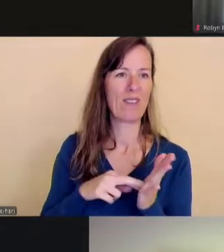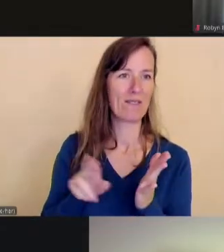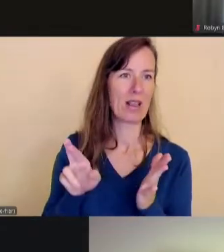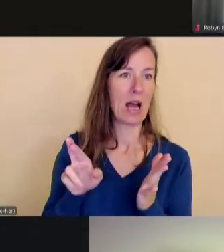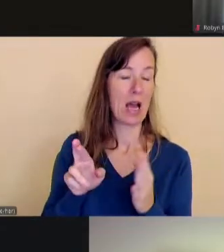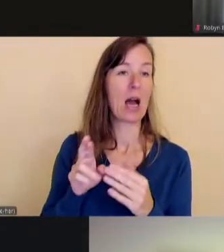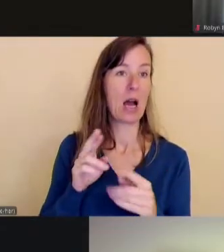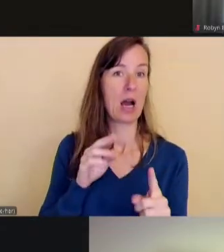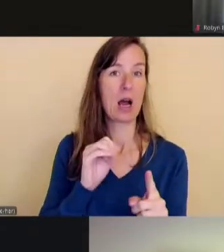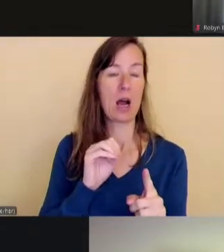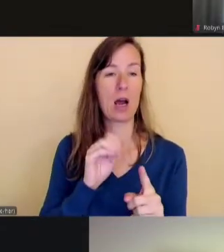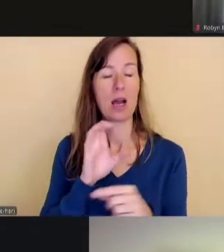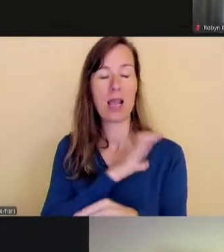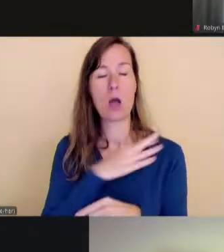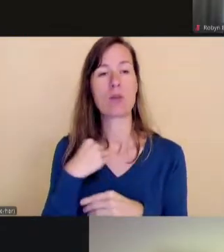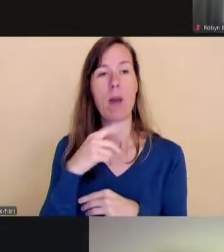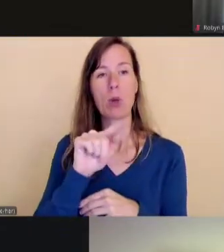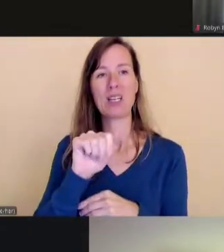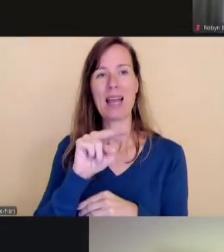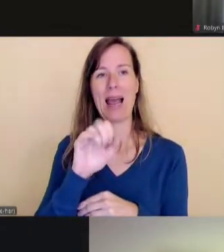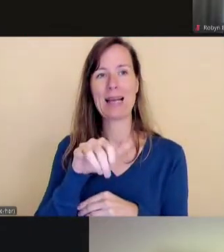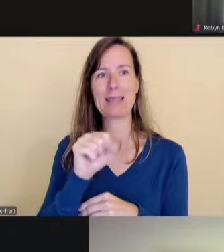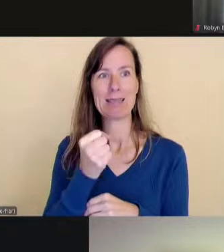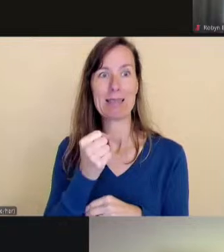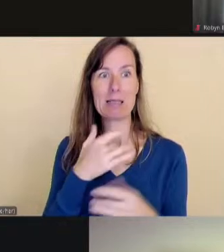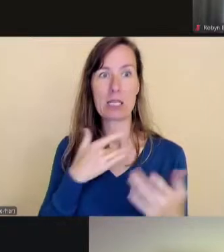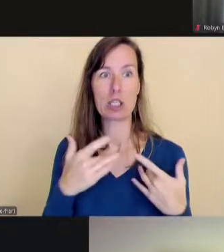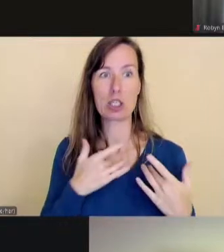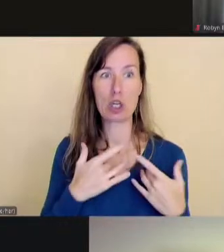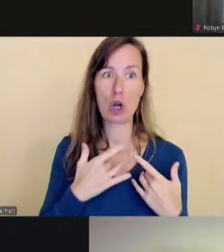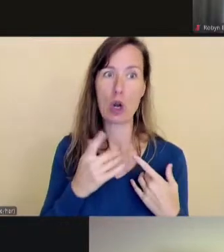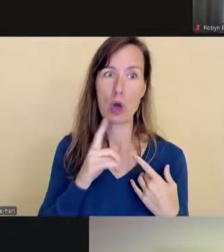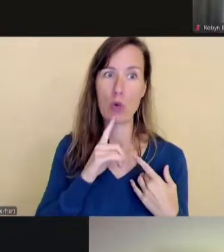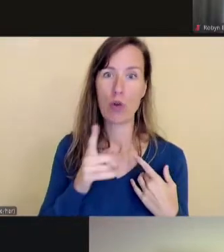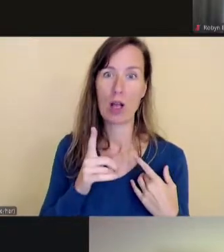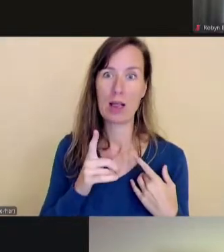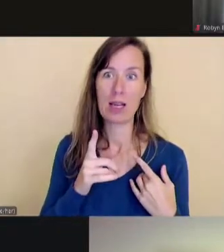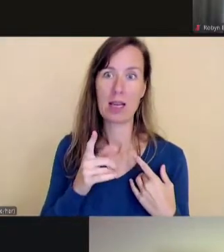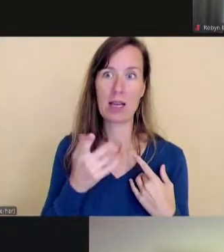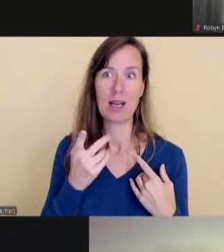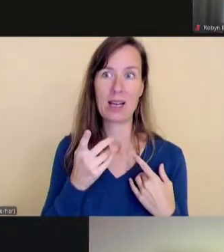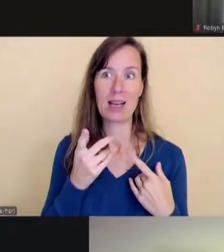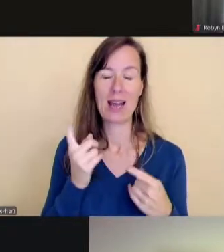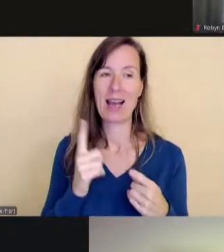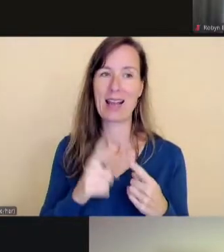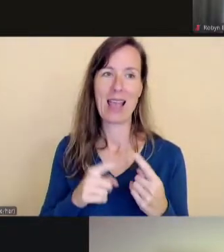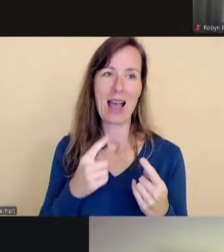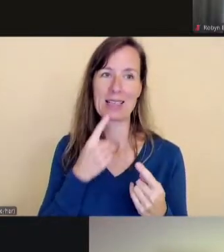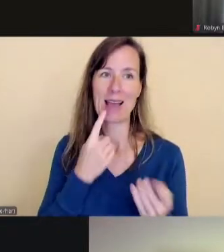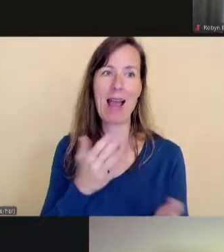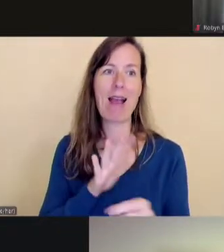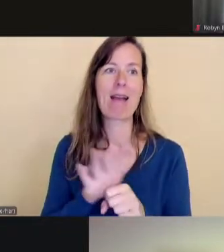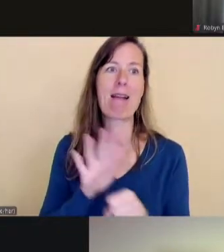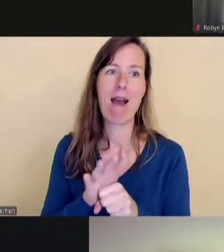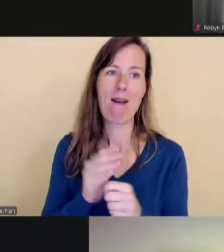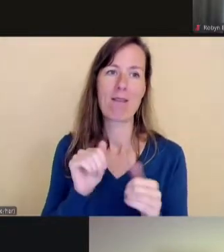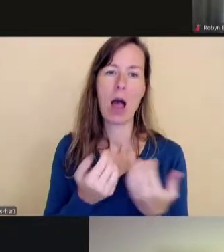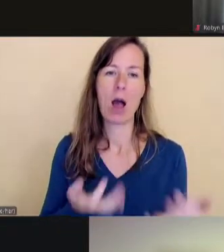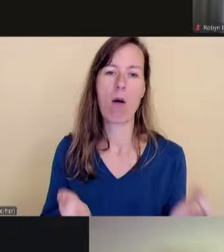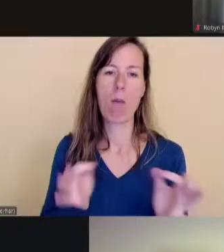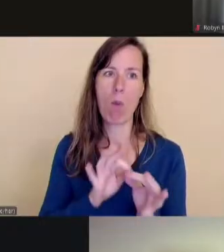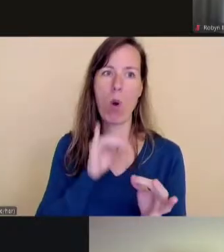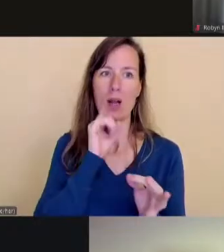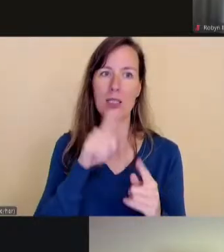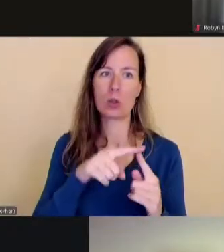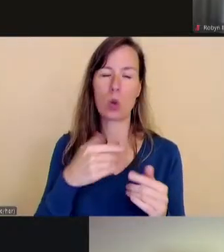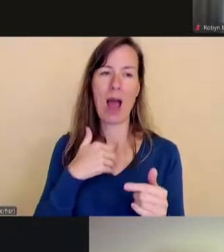the importance of having a usable field for so many different reasons, and a usable track. This is a project